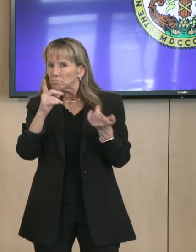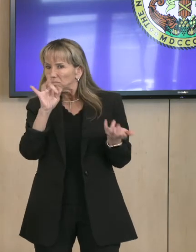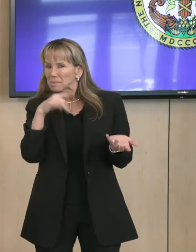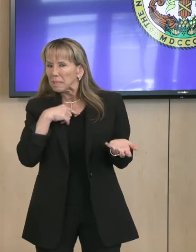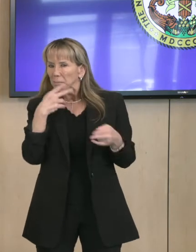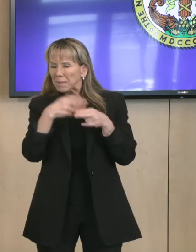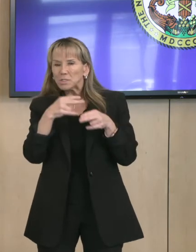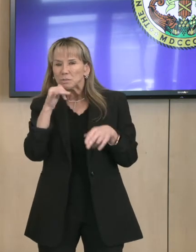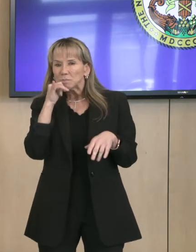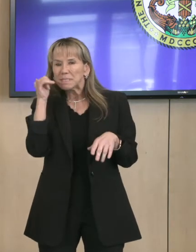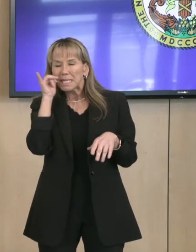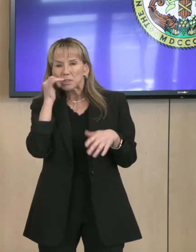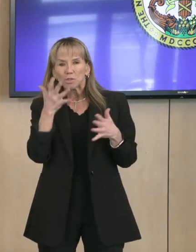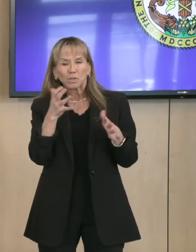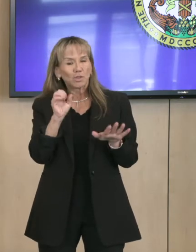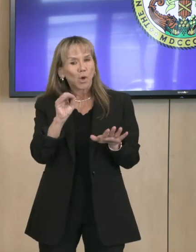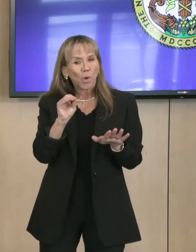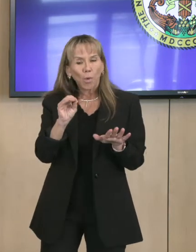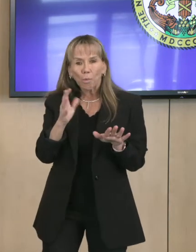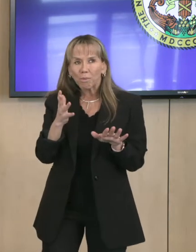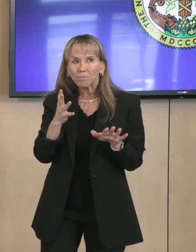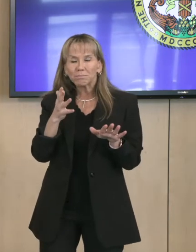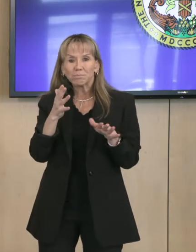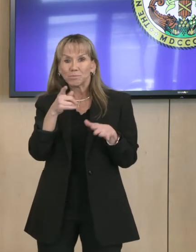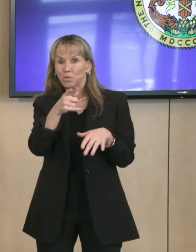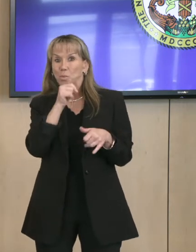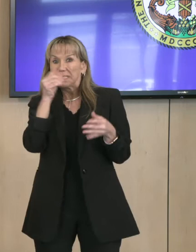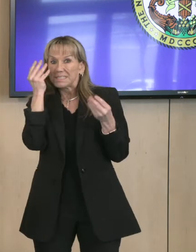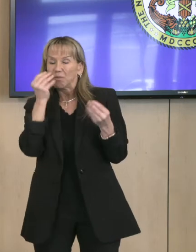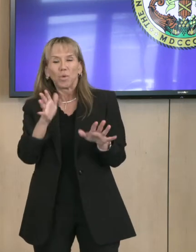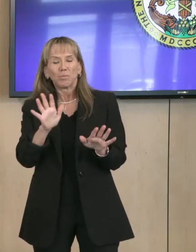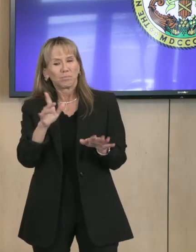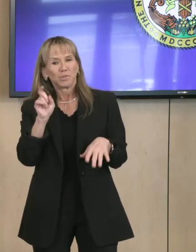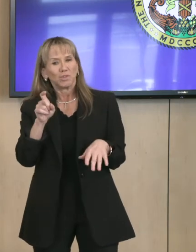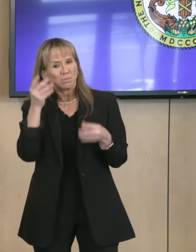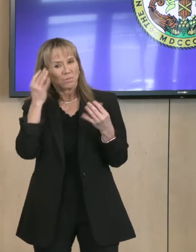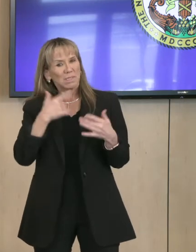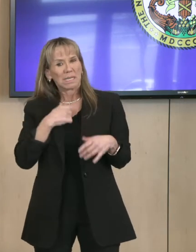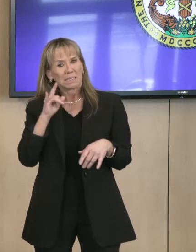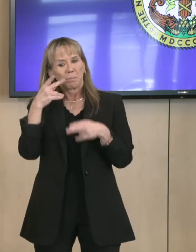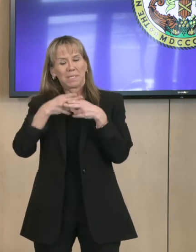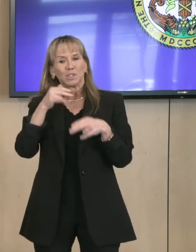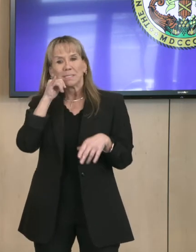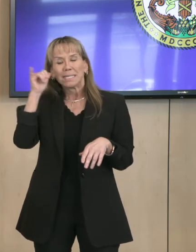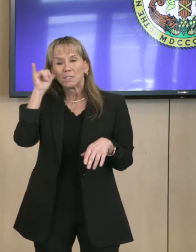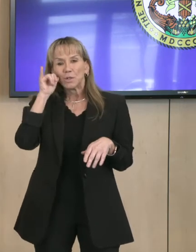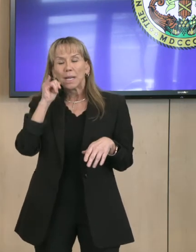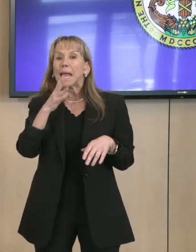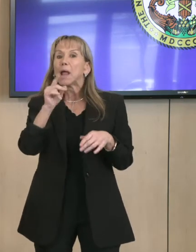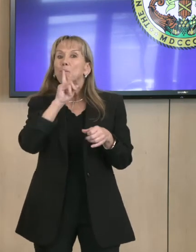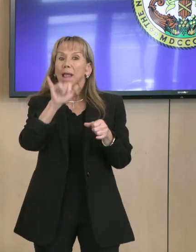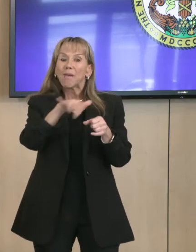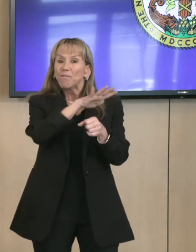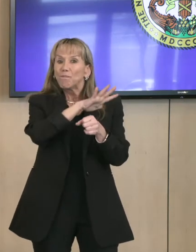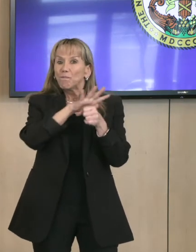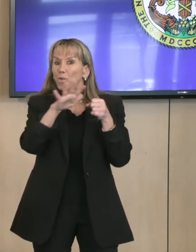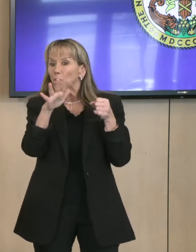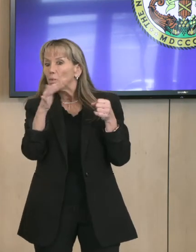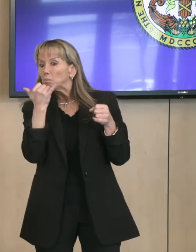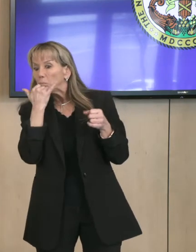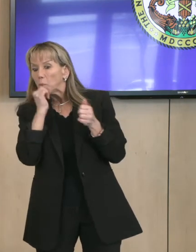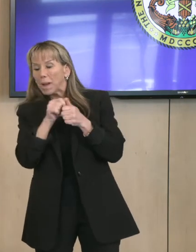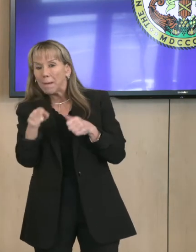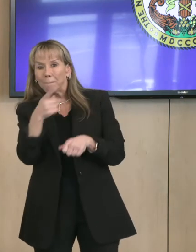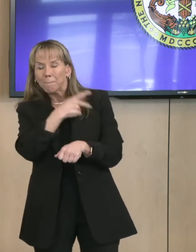don't think that that's true, that the media wasn't informed. And again, we didn't know the full condition of that patient until the